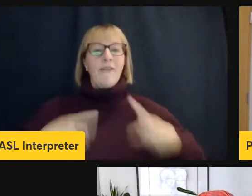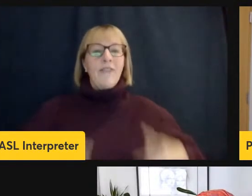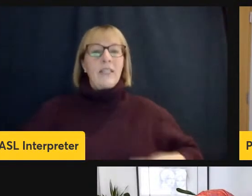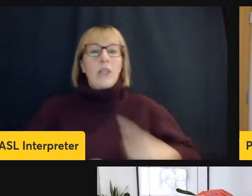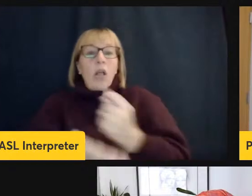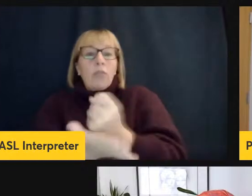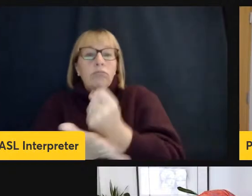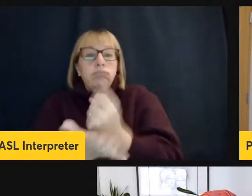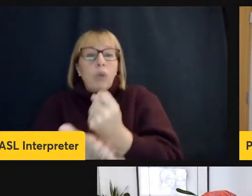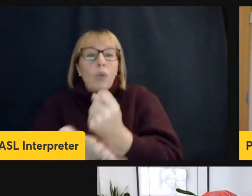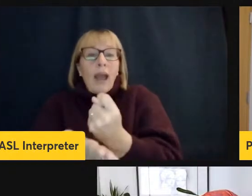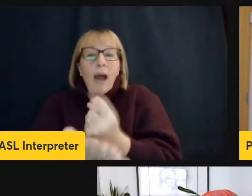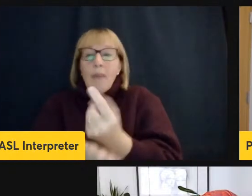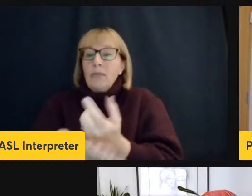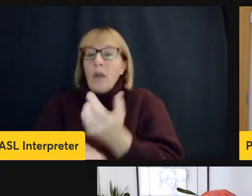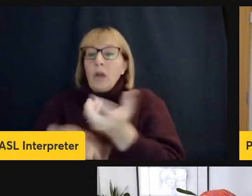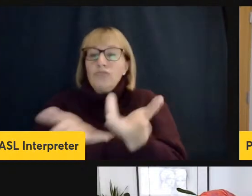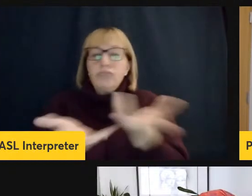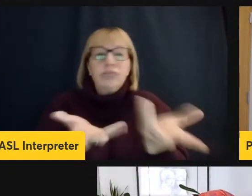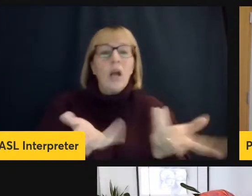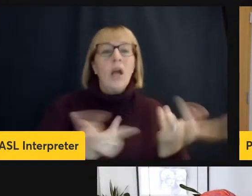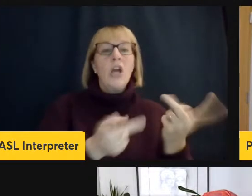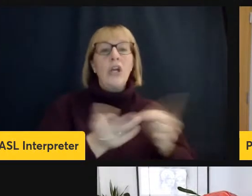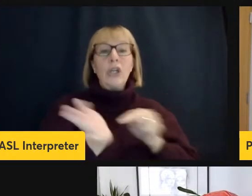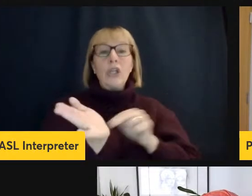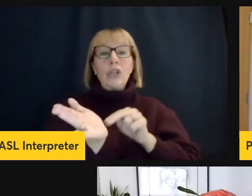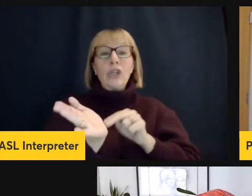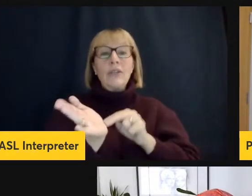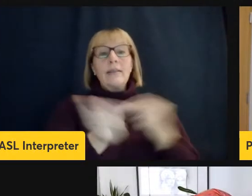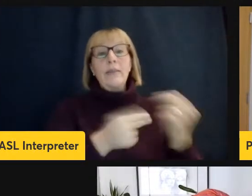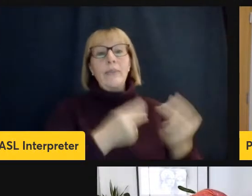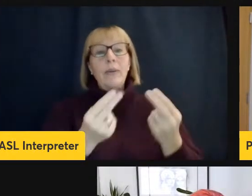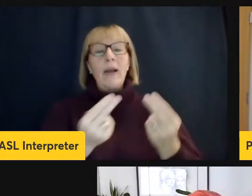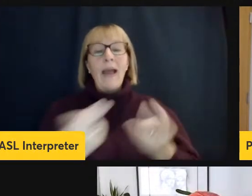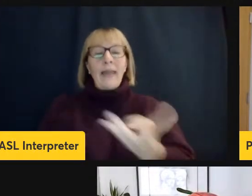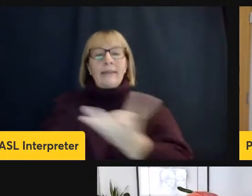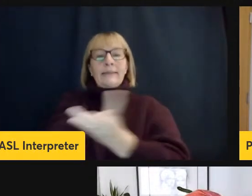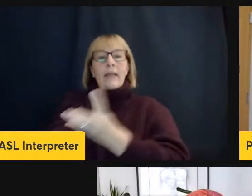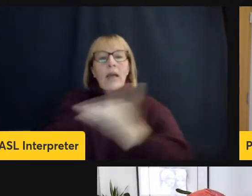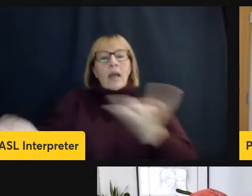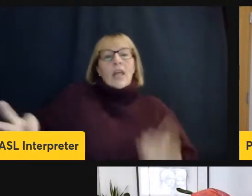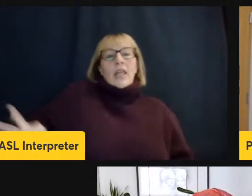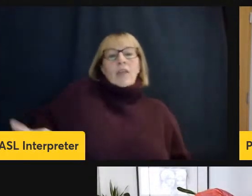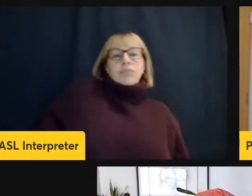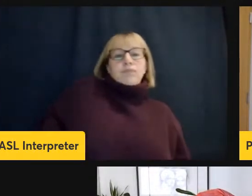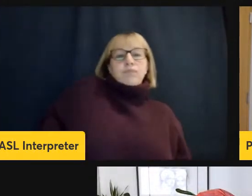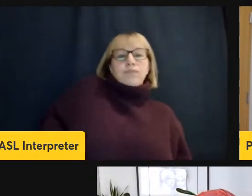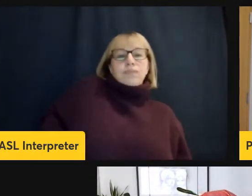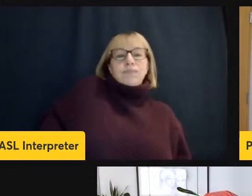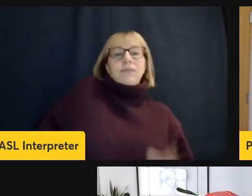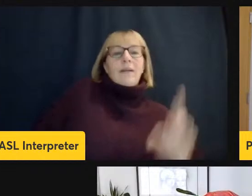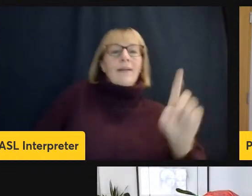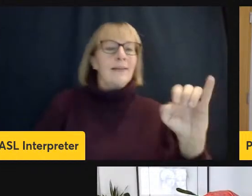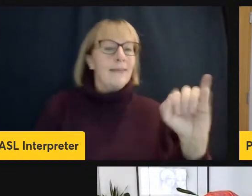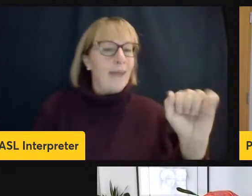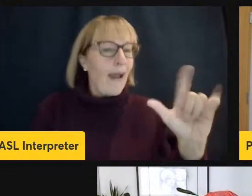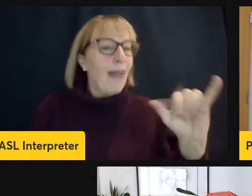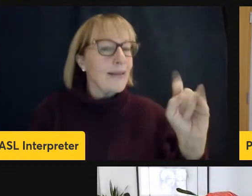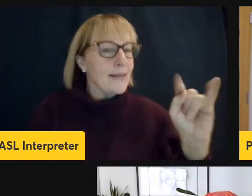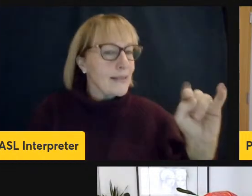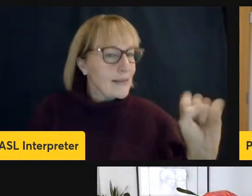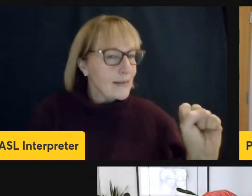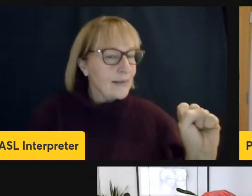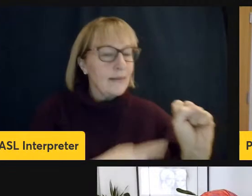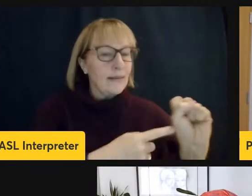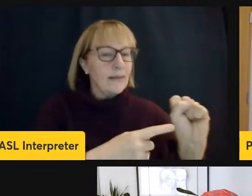rehabilitation services, visiting nurses, and dialysis clinics. There are a myriad of sites that connect in order to